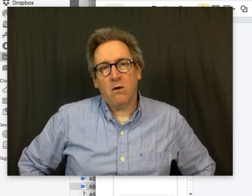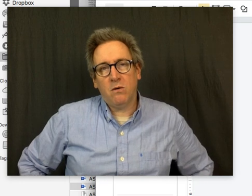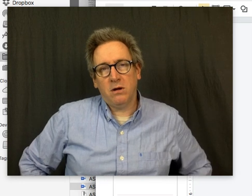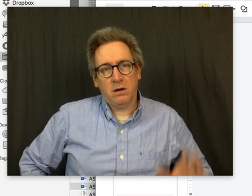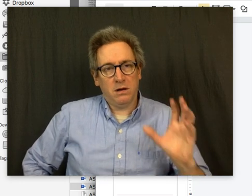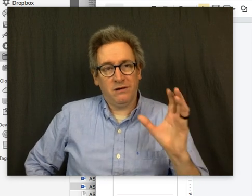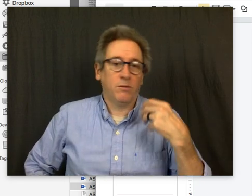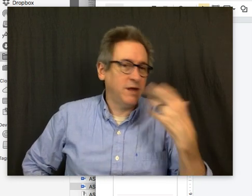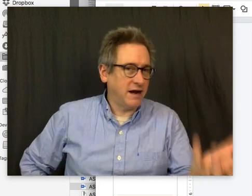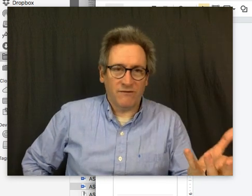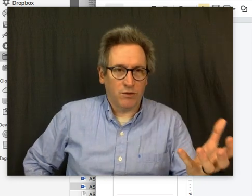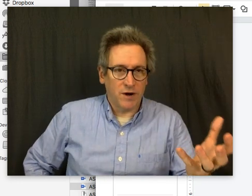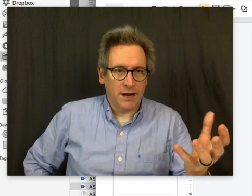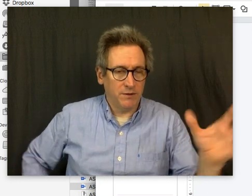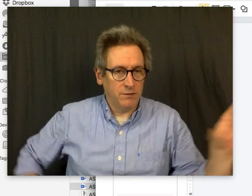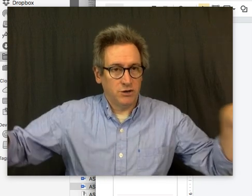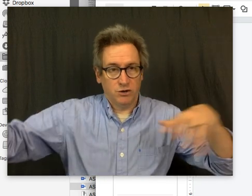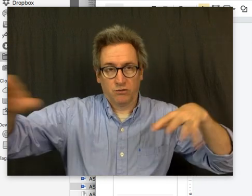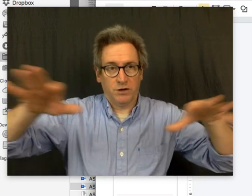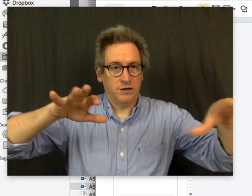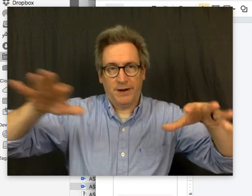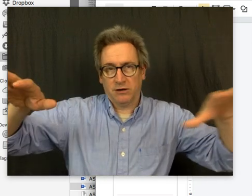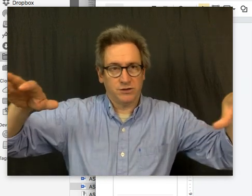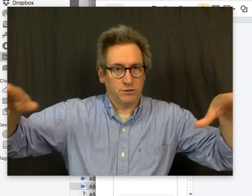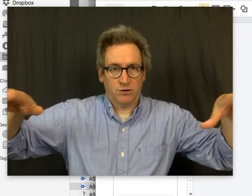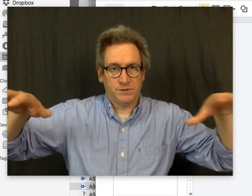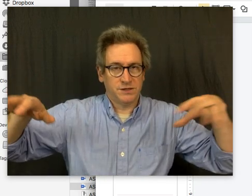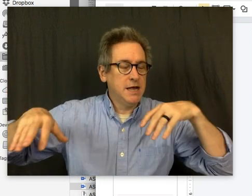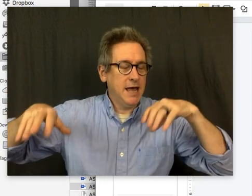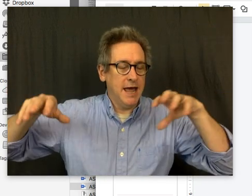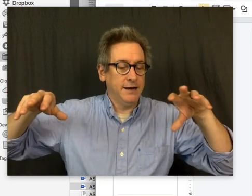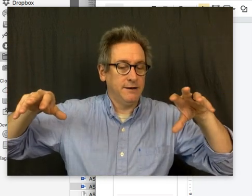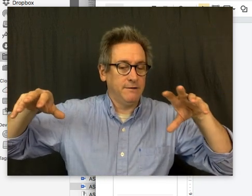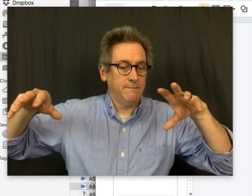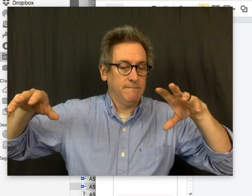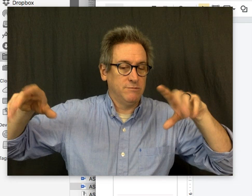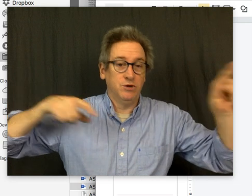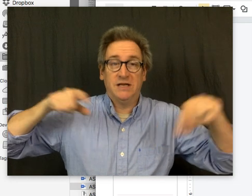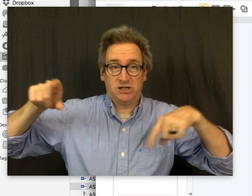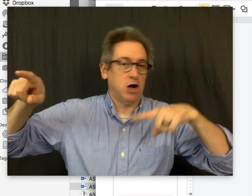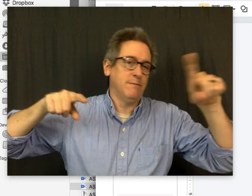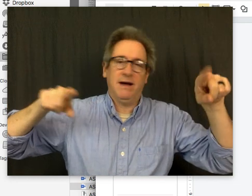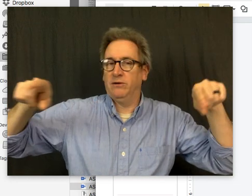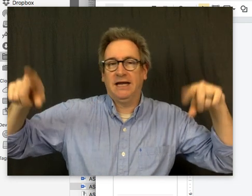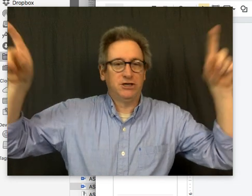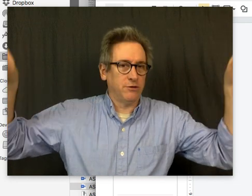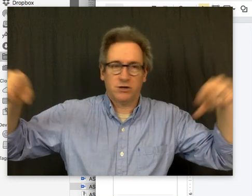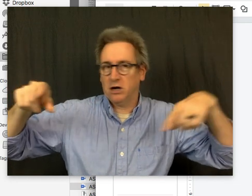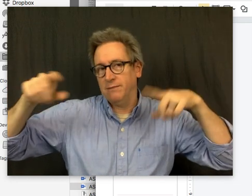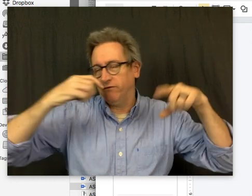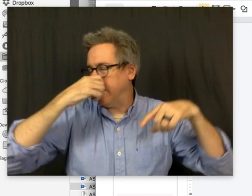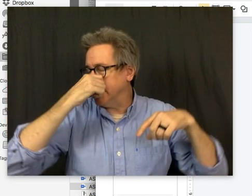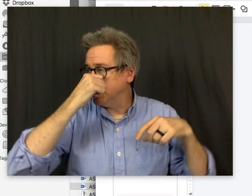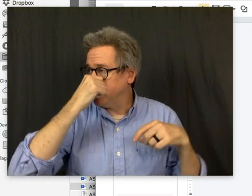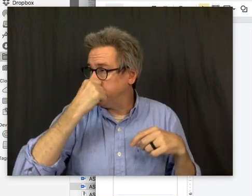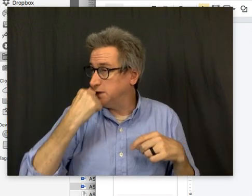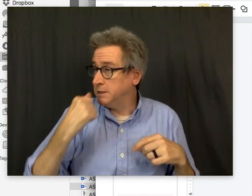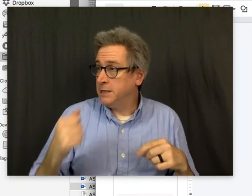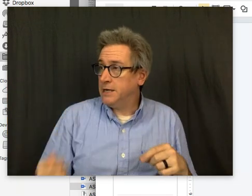Now, normally I'd have you break up into pairs or groups and do this, talk about each other, talk about